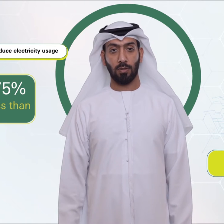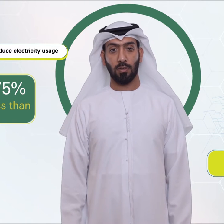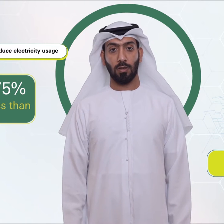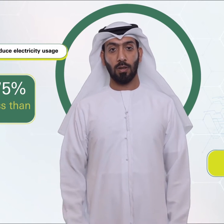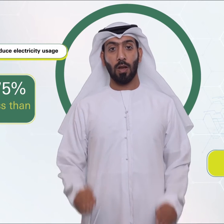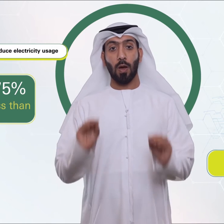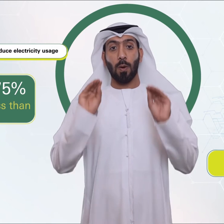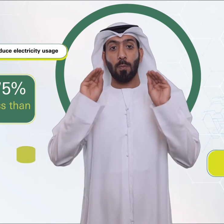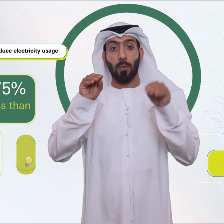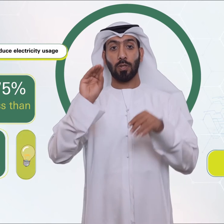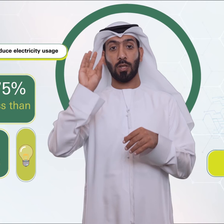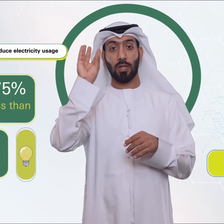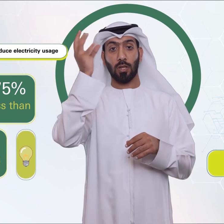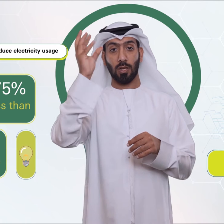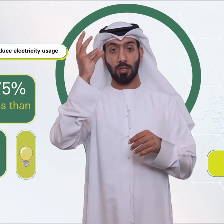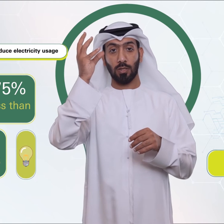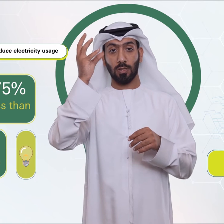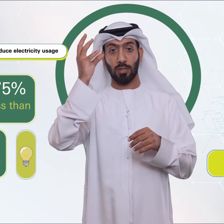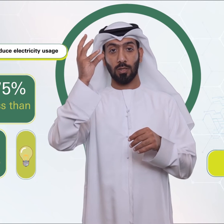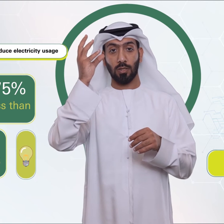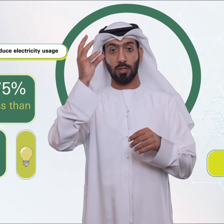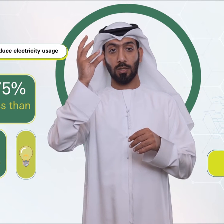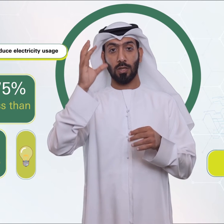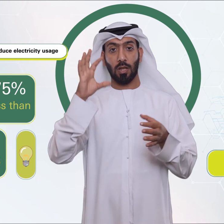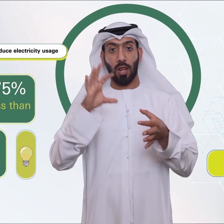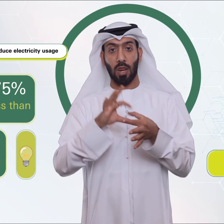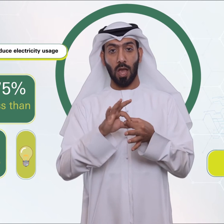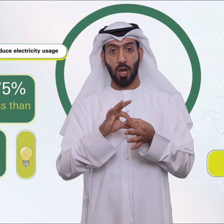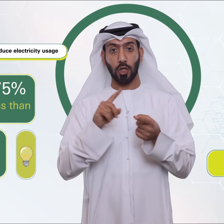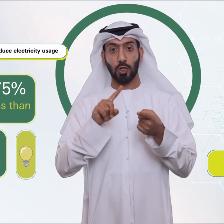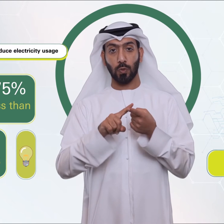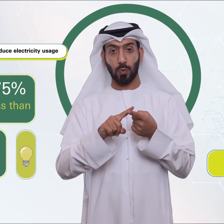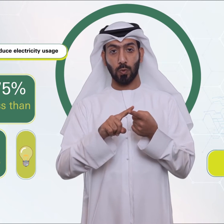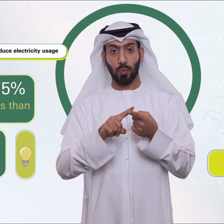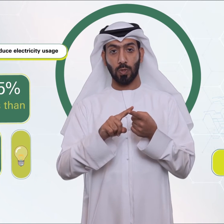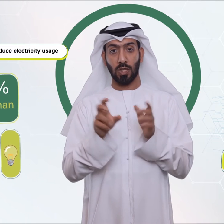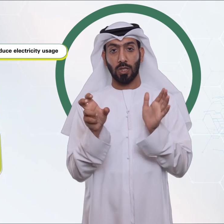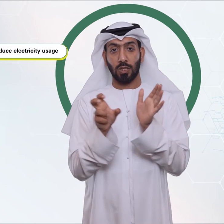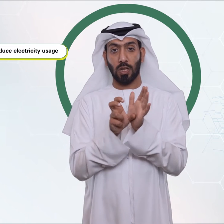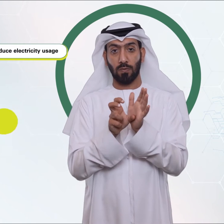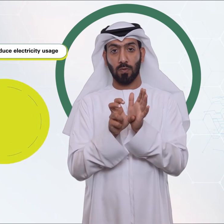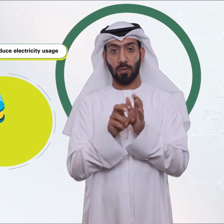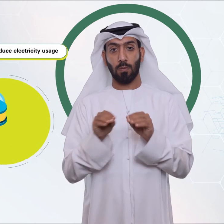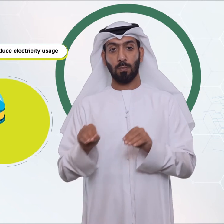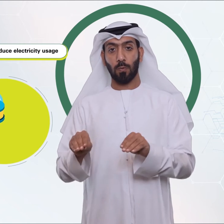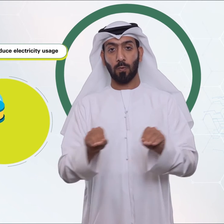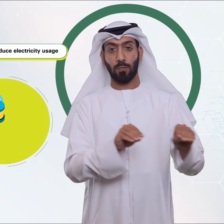lamps, and it lasts 25 times more than the incandescent bulbs. Installing light